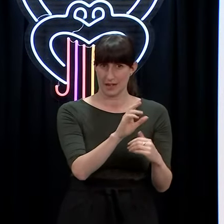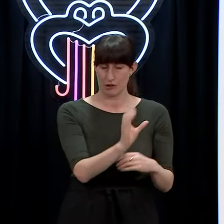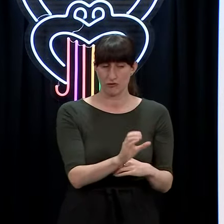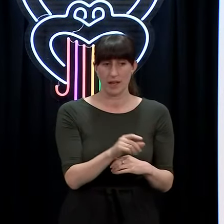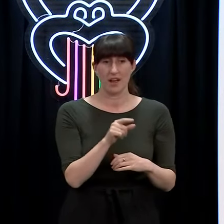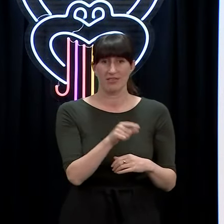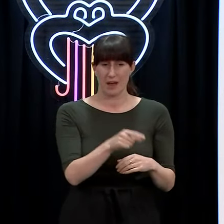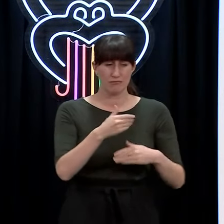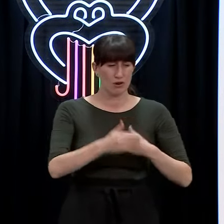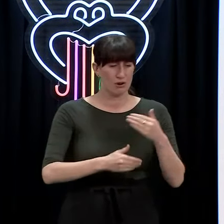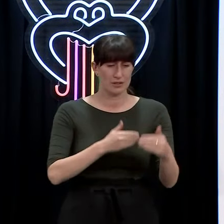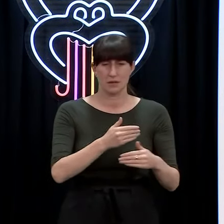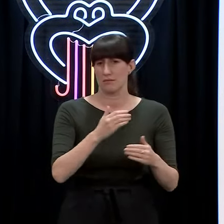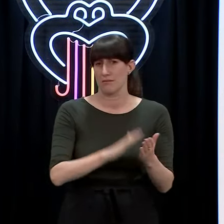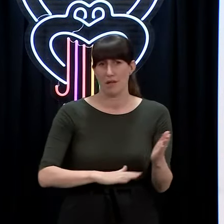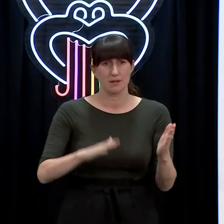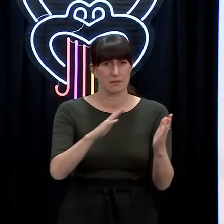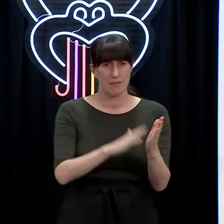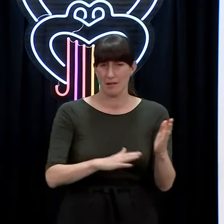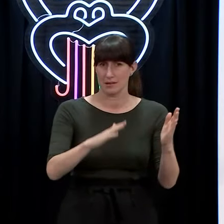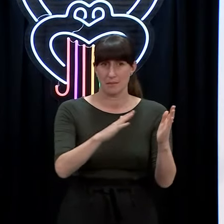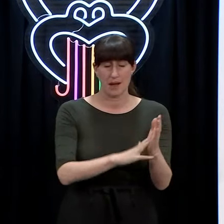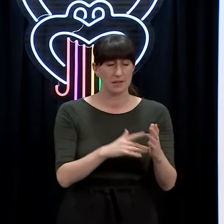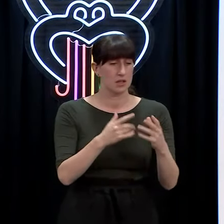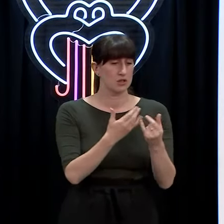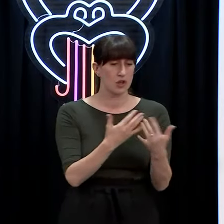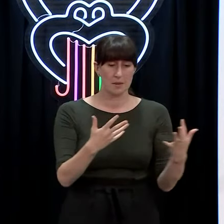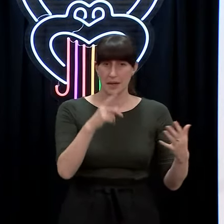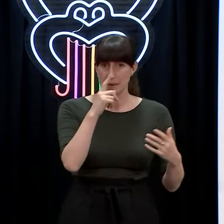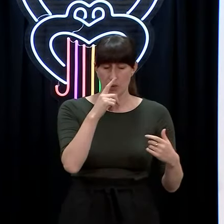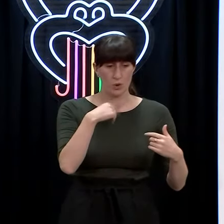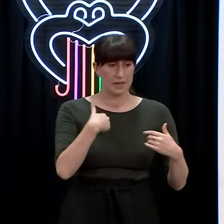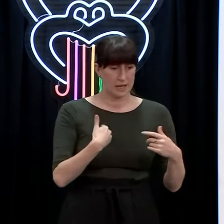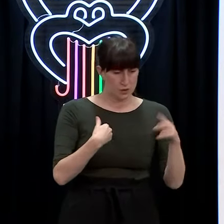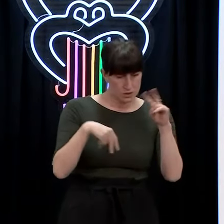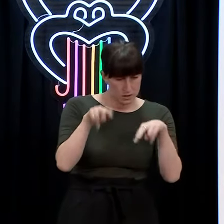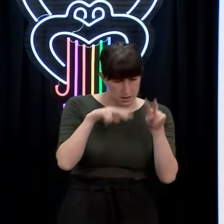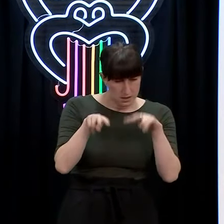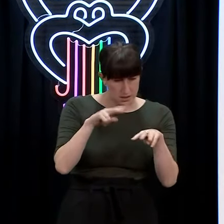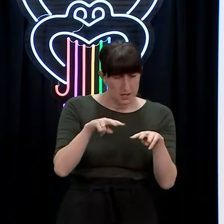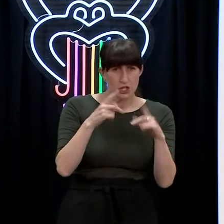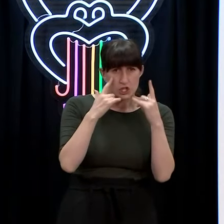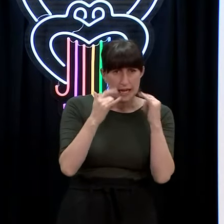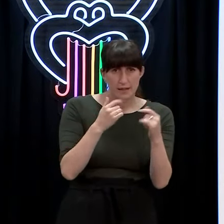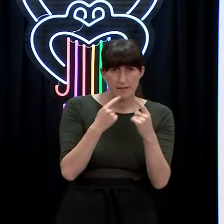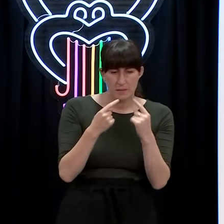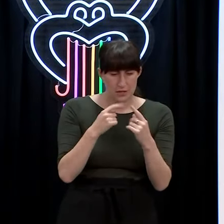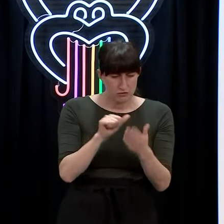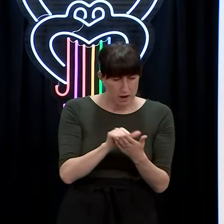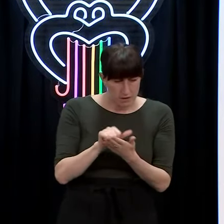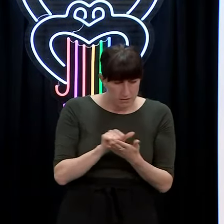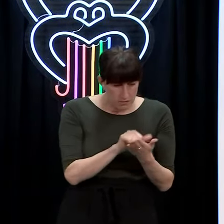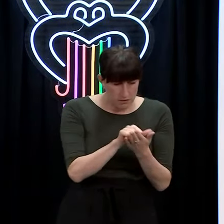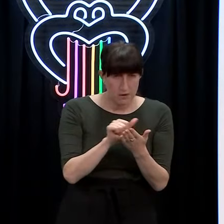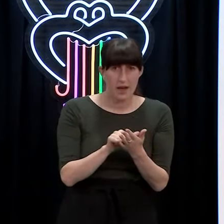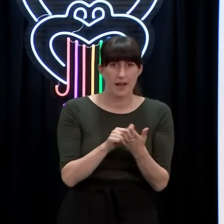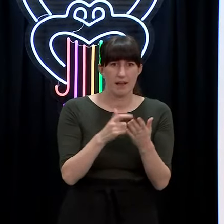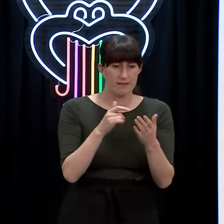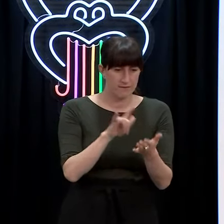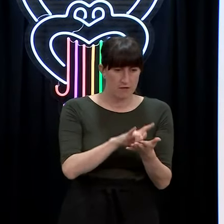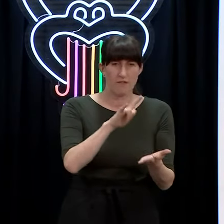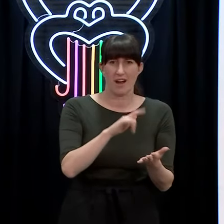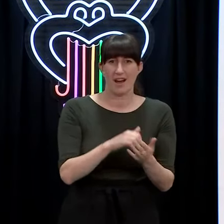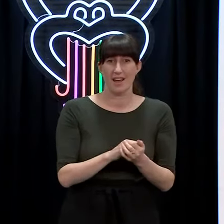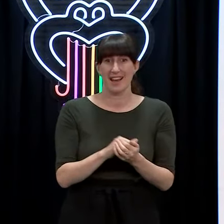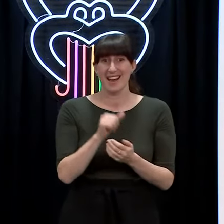that. There is an army of people who go through and verify all of that documentation. If we were going to do that for managed isolation rooms so that people